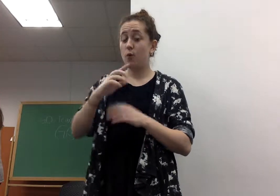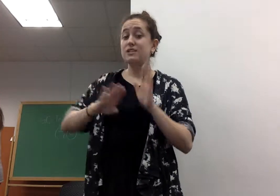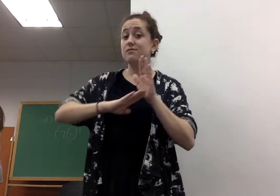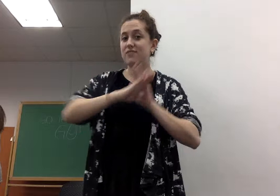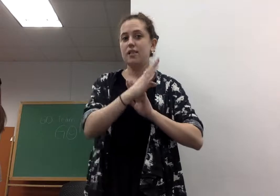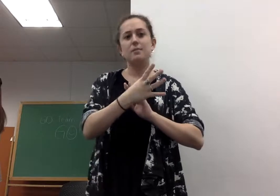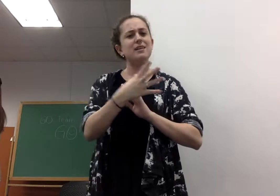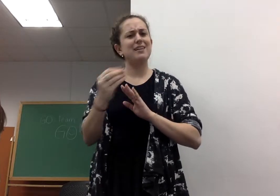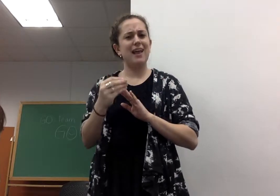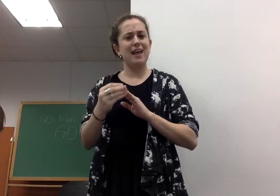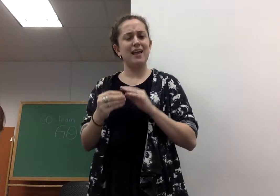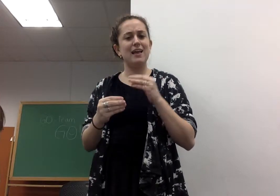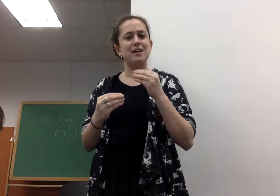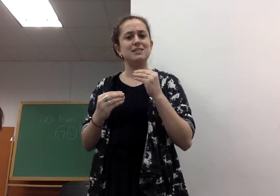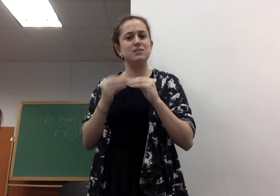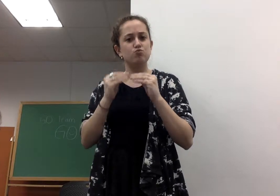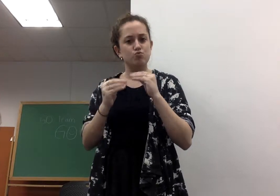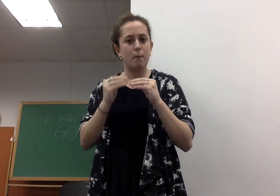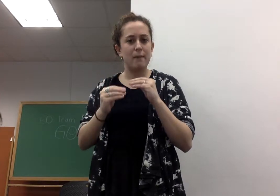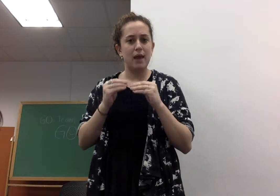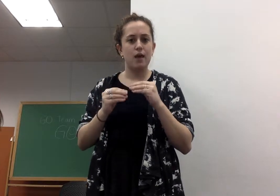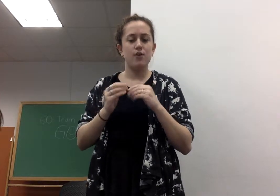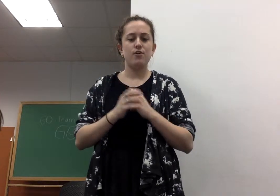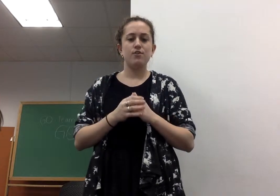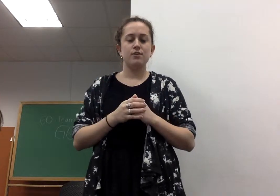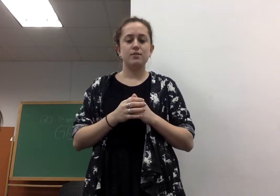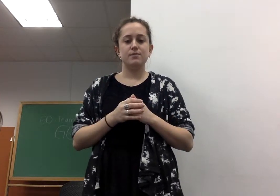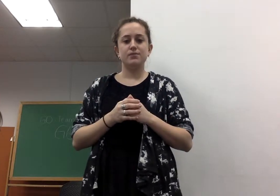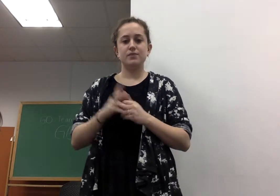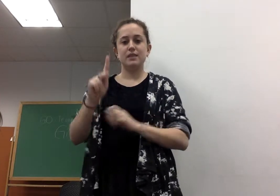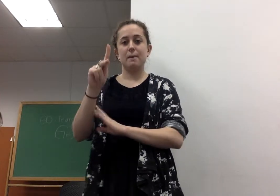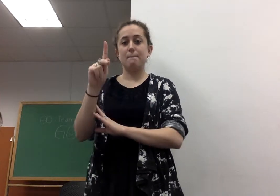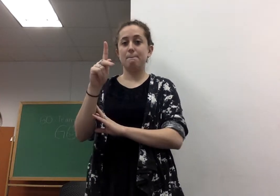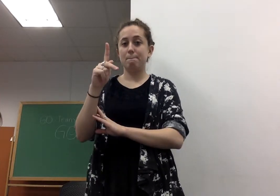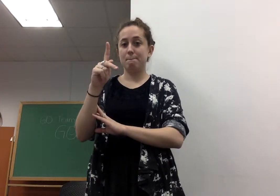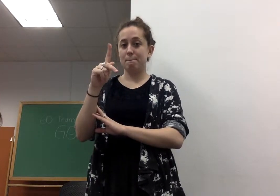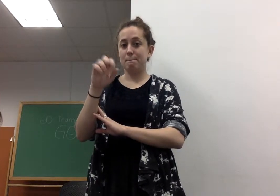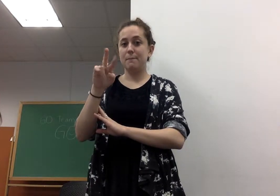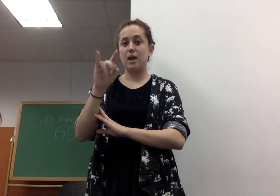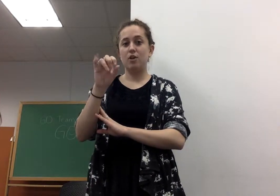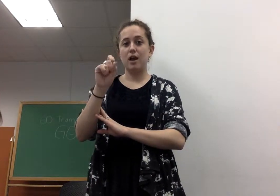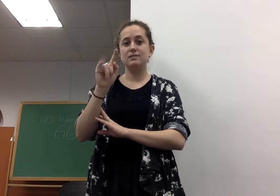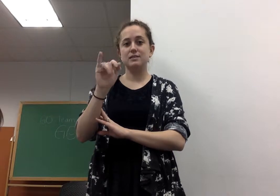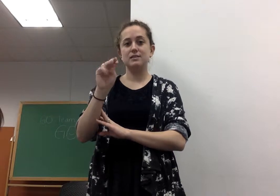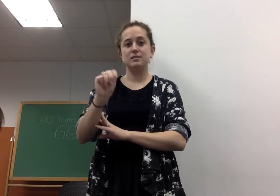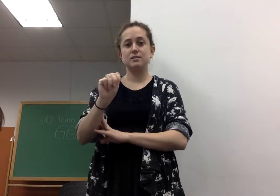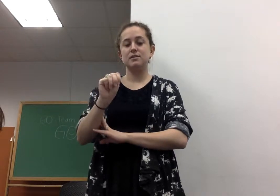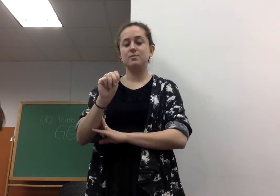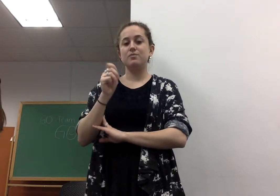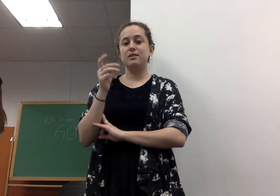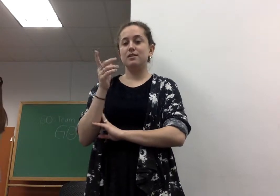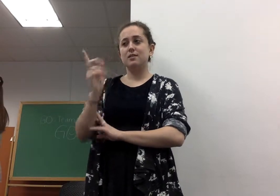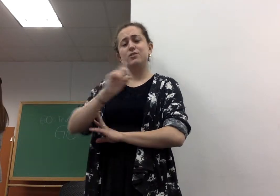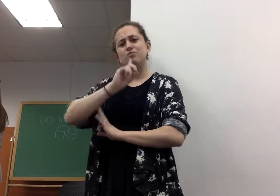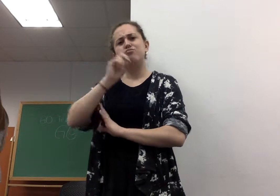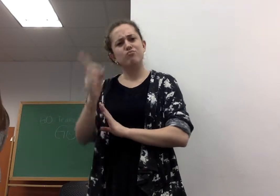and not just to protect, but it's there for repair and growth. The periosteum is really important, especially at your age, for the growth that you guys are going to go through. As your bones get longer,